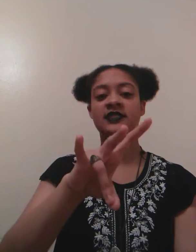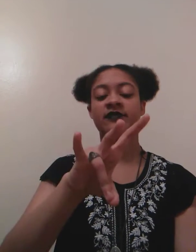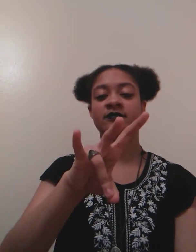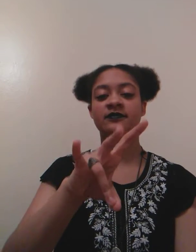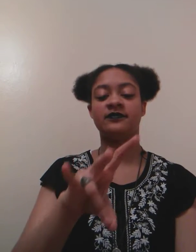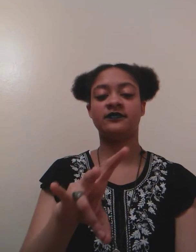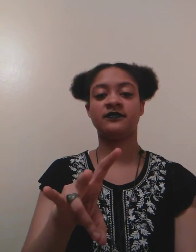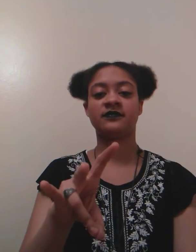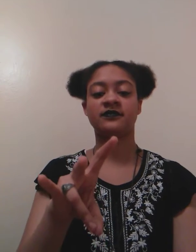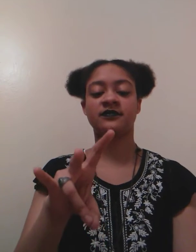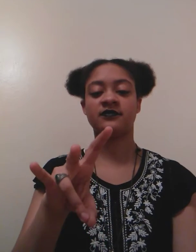67.